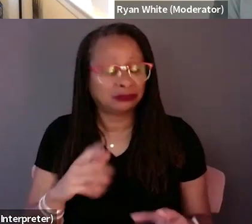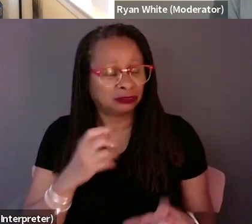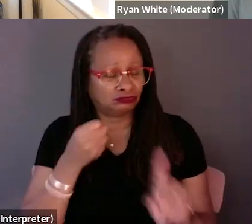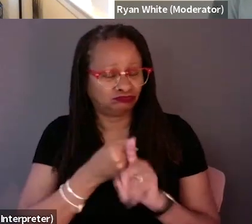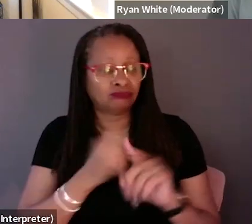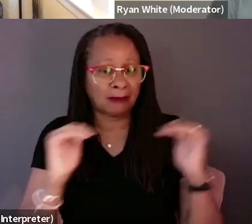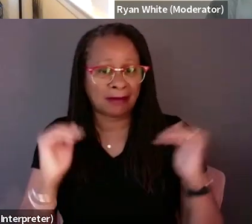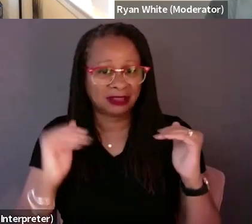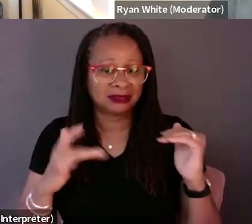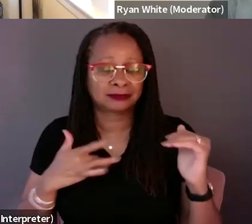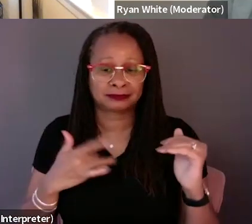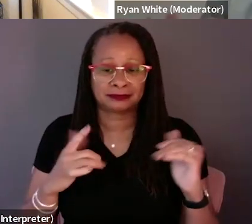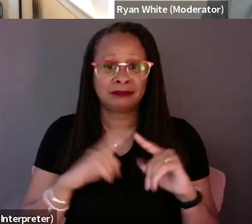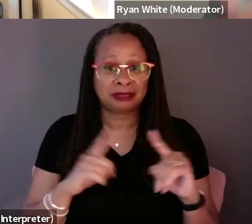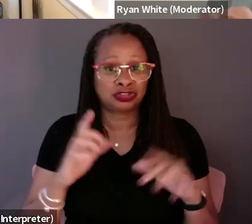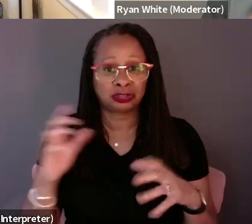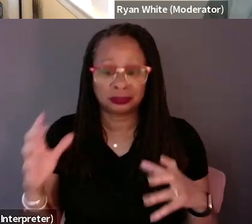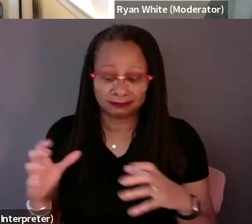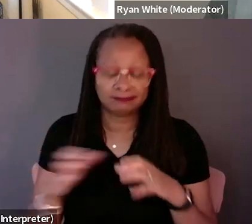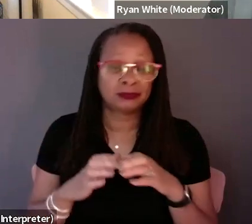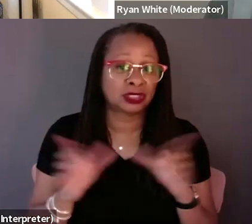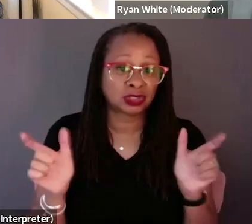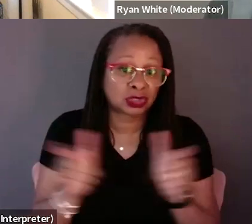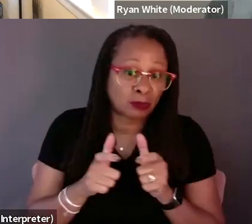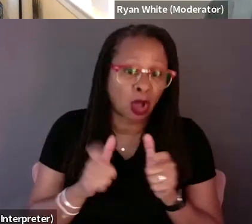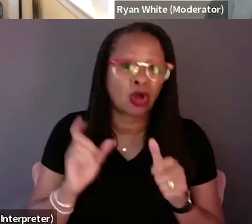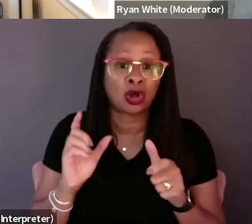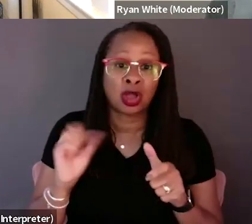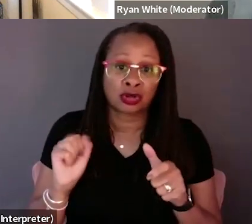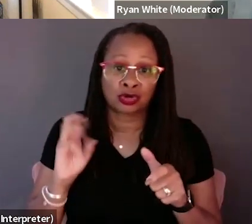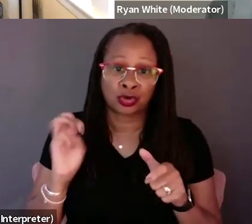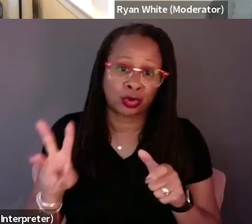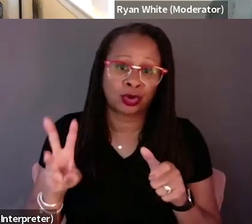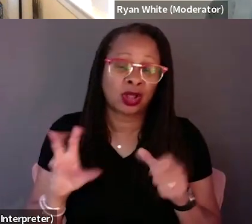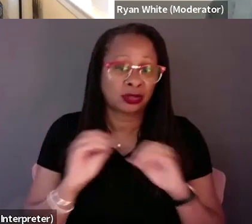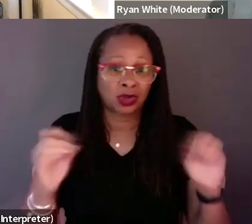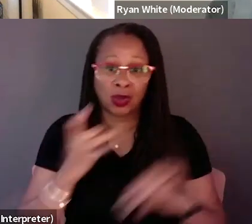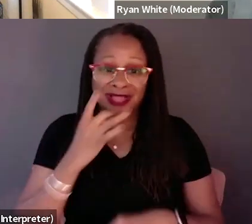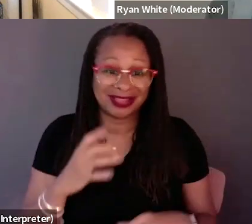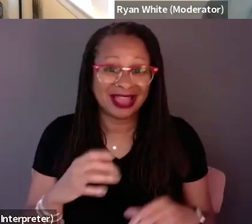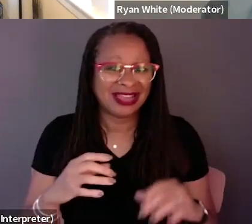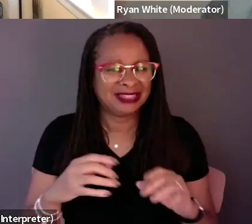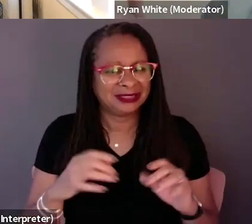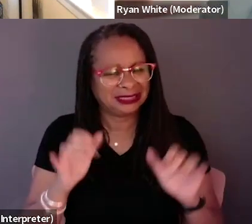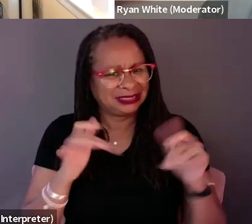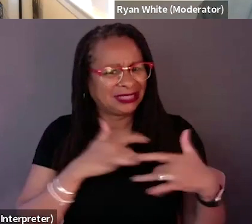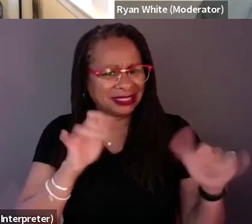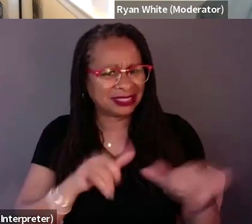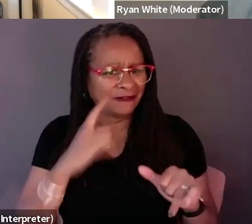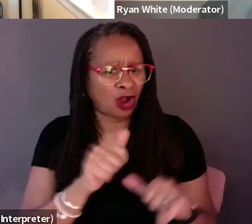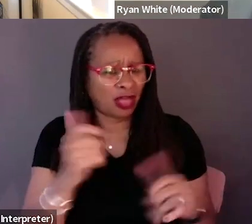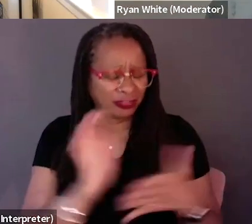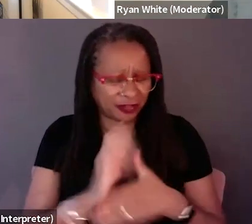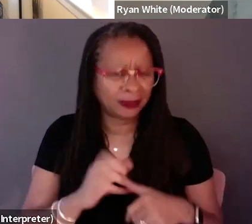were just bringing up, is that the small crew, no lighting, is that a departure for you from your other films, or most of your films